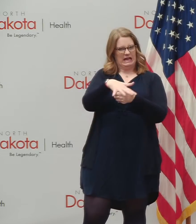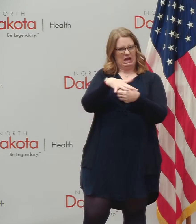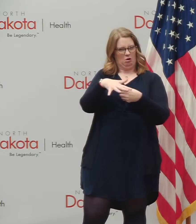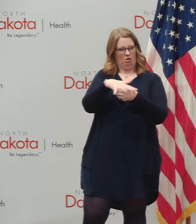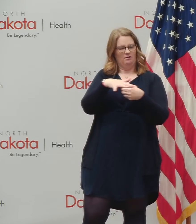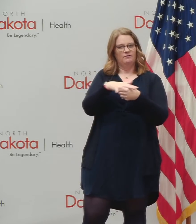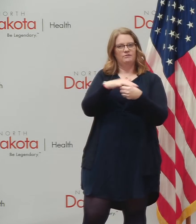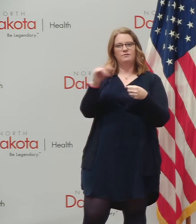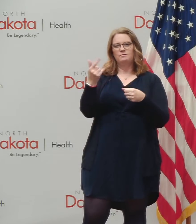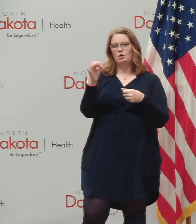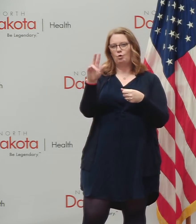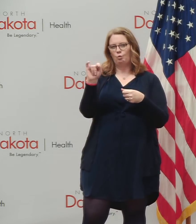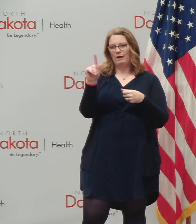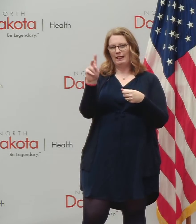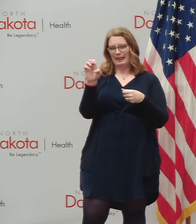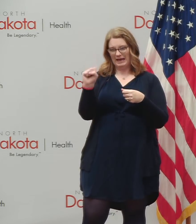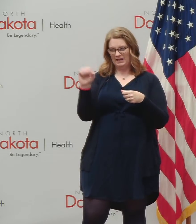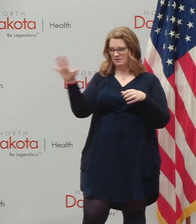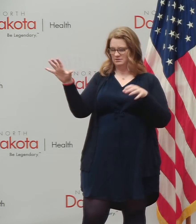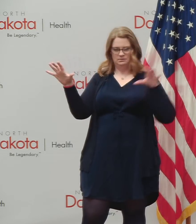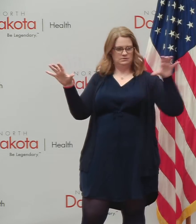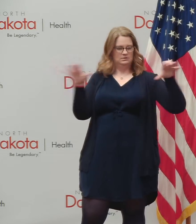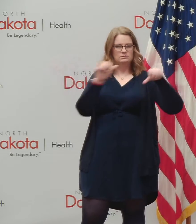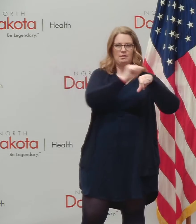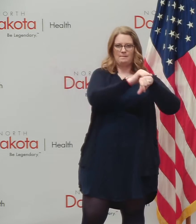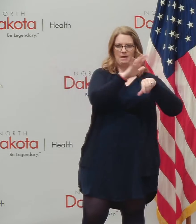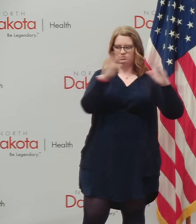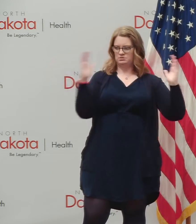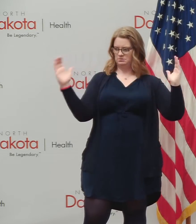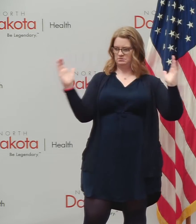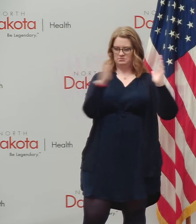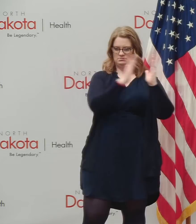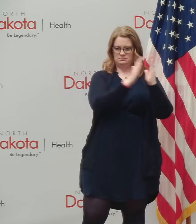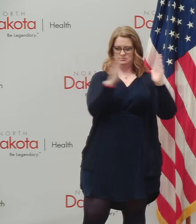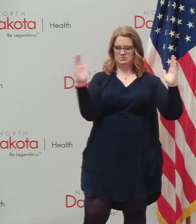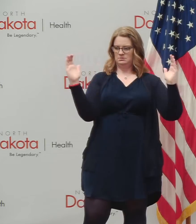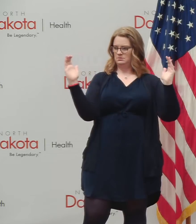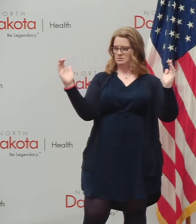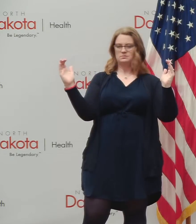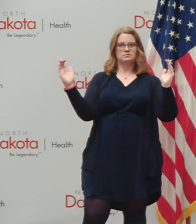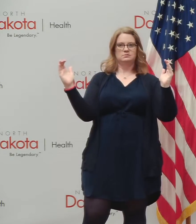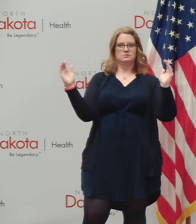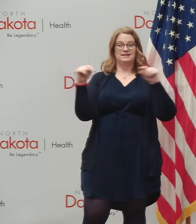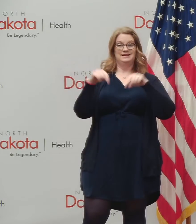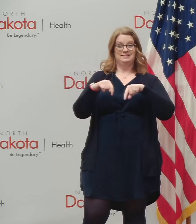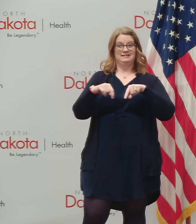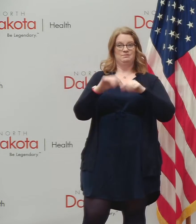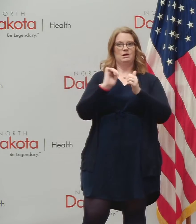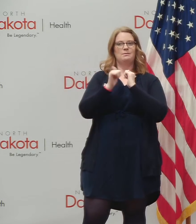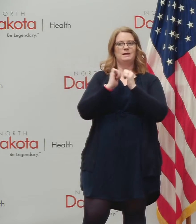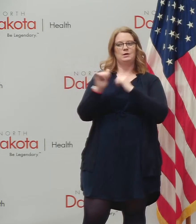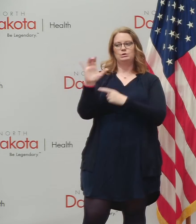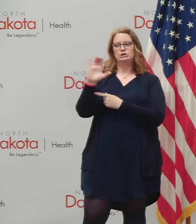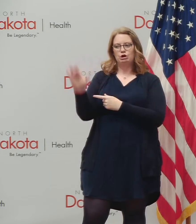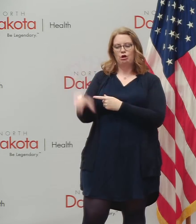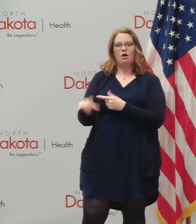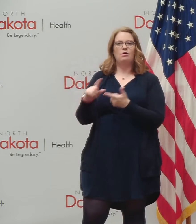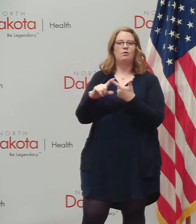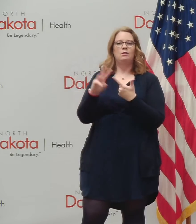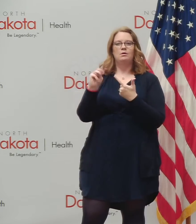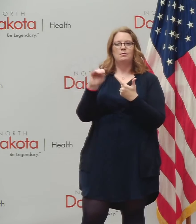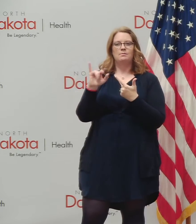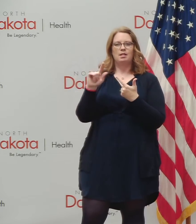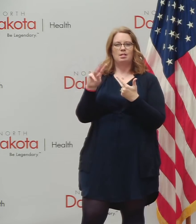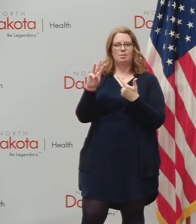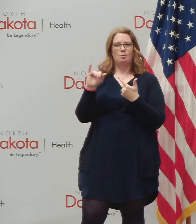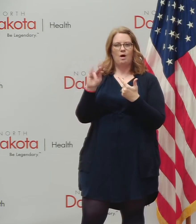the Great Lakes to the Rockies that we're in the middle of right now, within that, we're competing with Chicago, with Milwaukee.